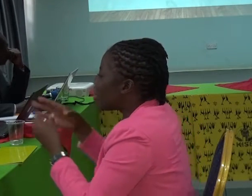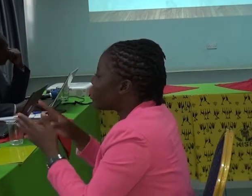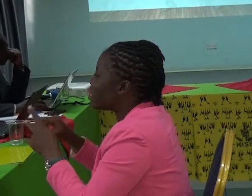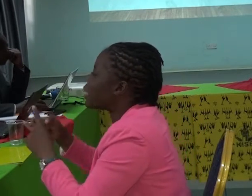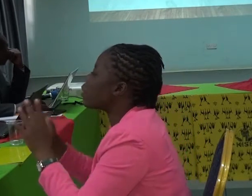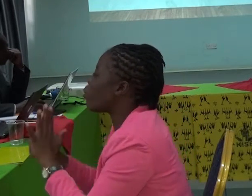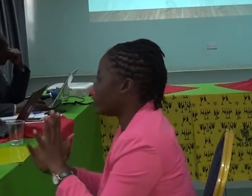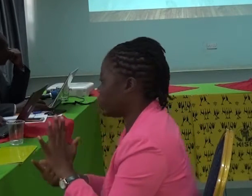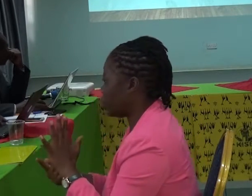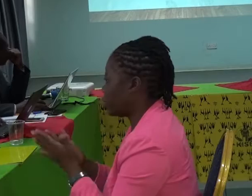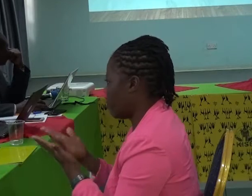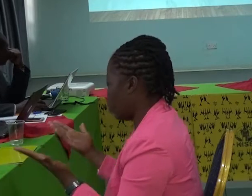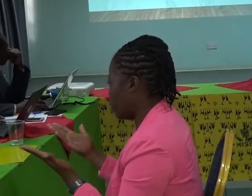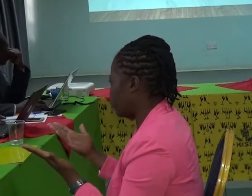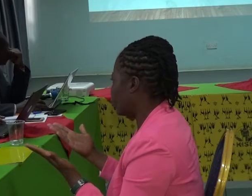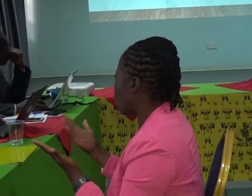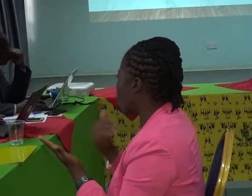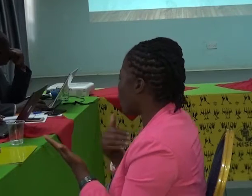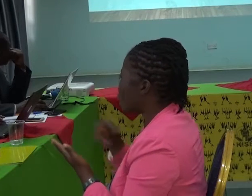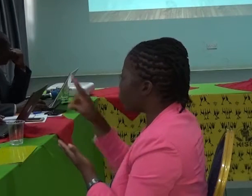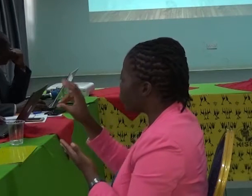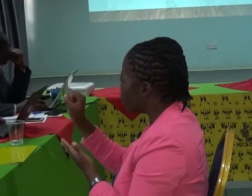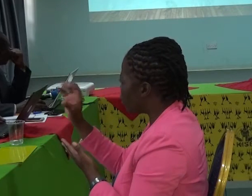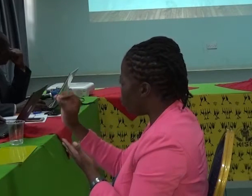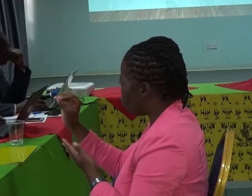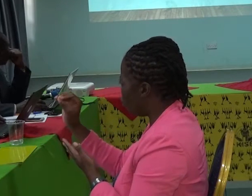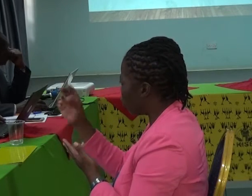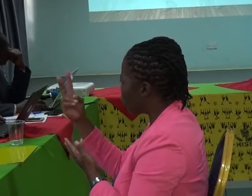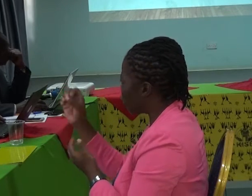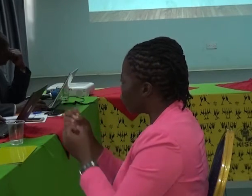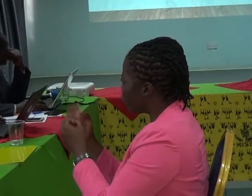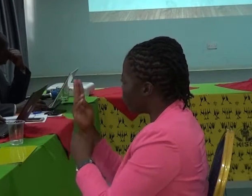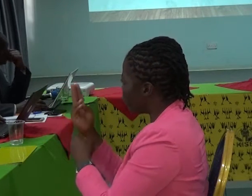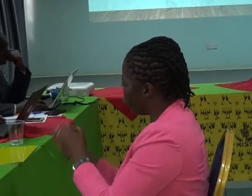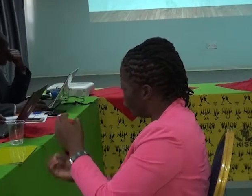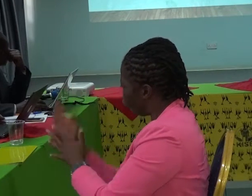Survey that was done by BSO Gitole in 2014. This special needs